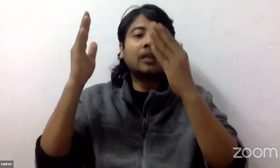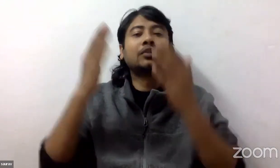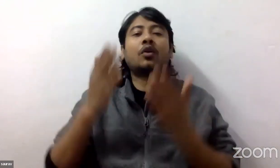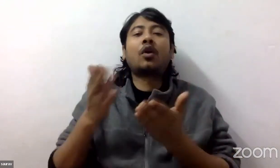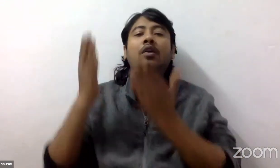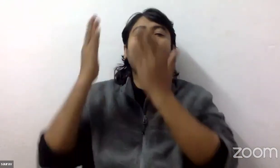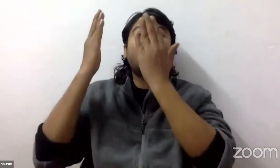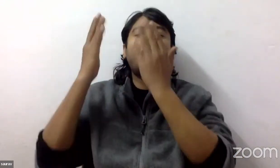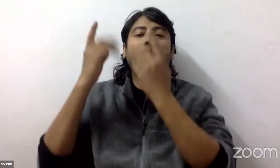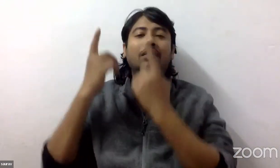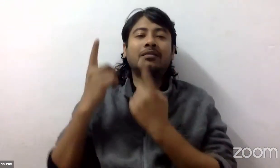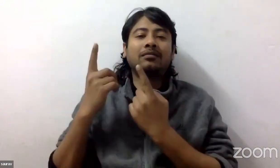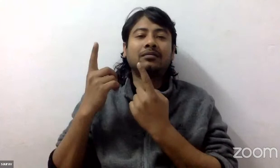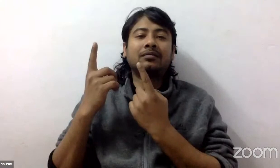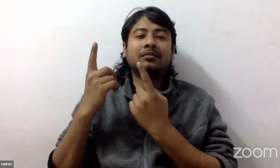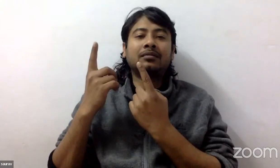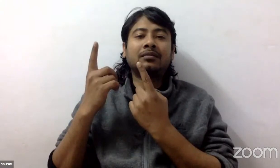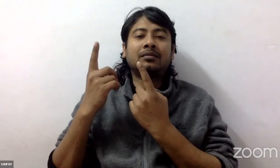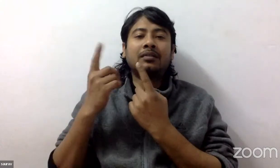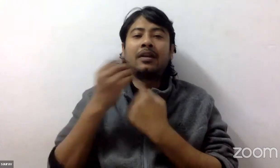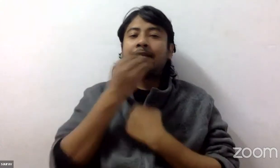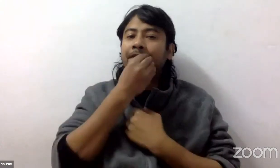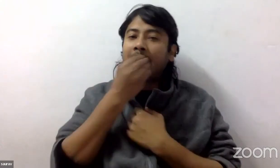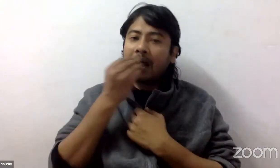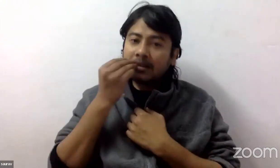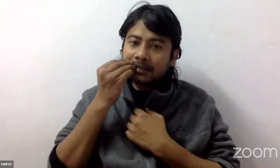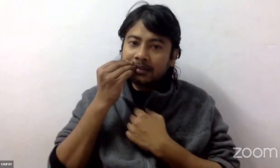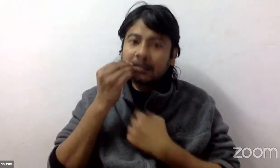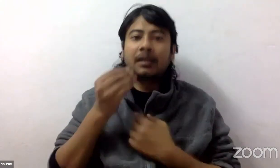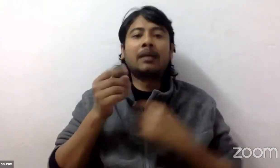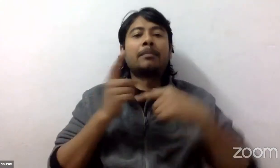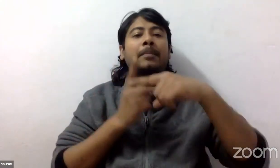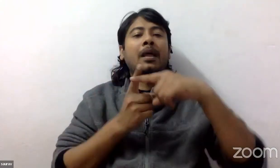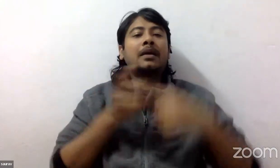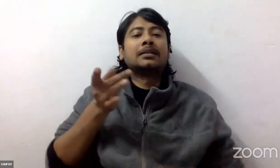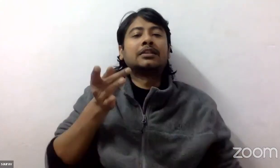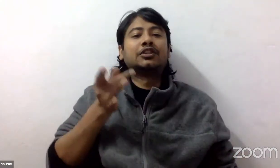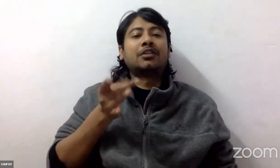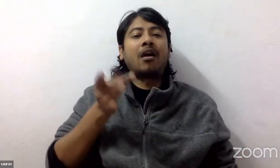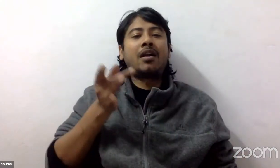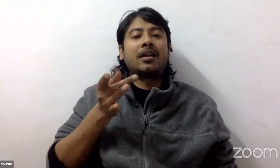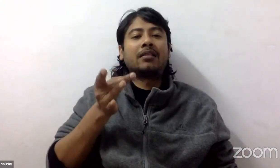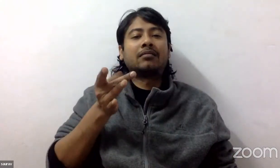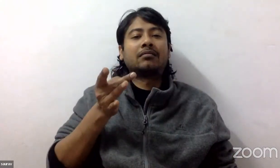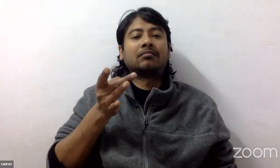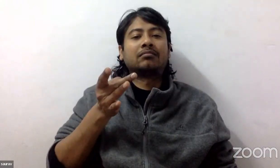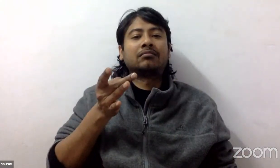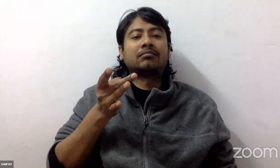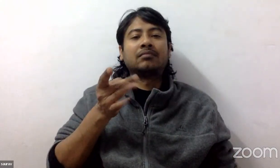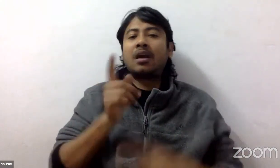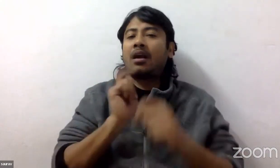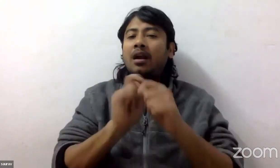Because the basic principle is not just to fast, but to increase one's faith and love for